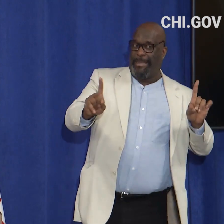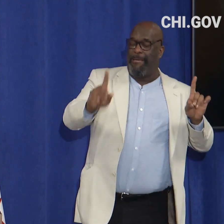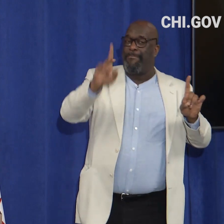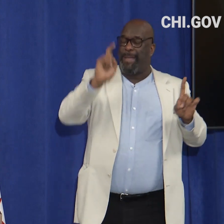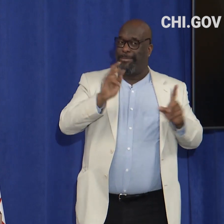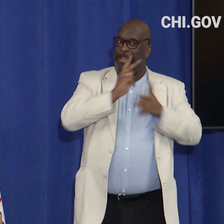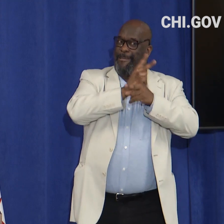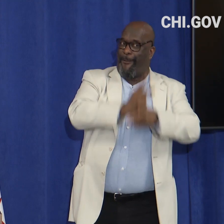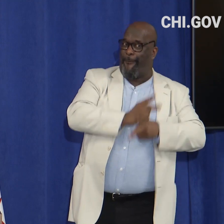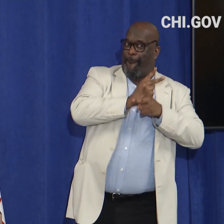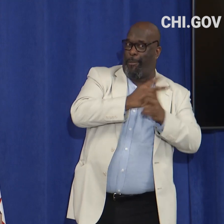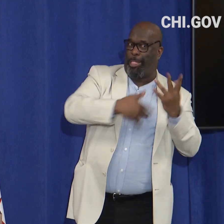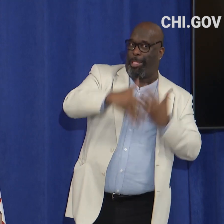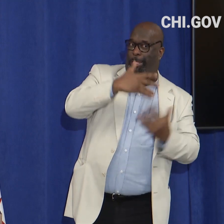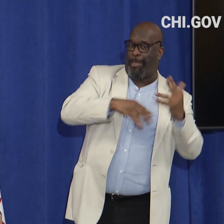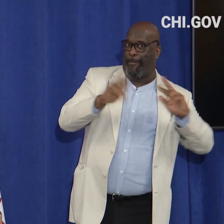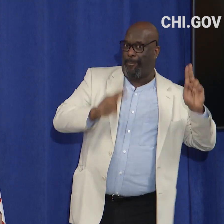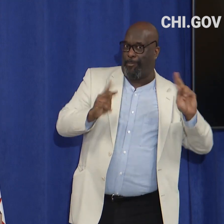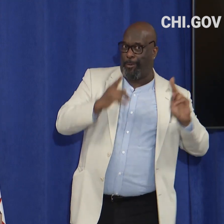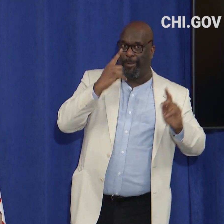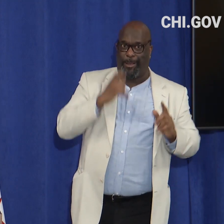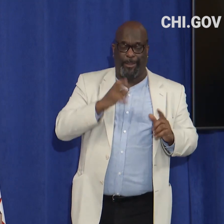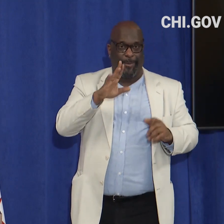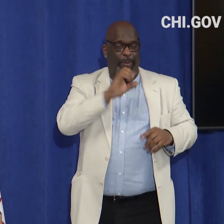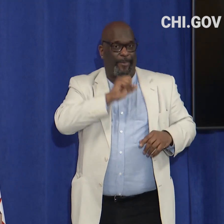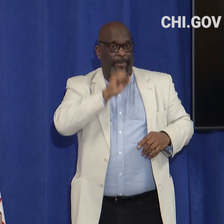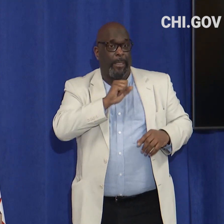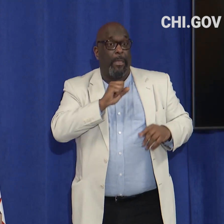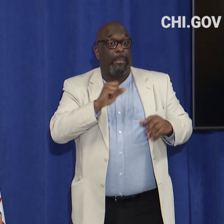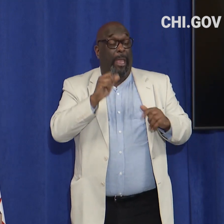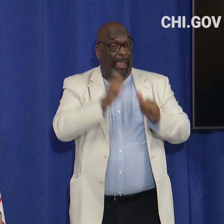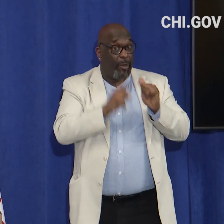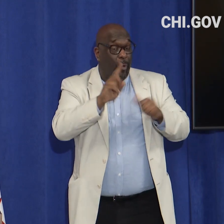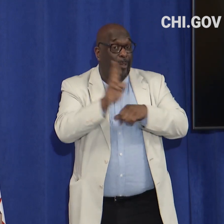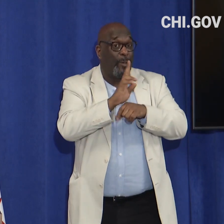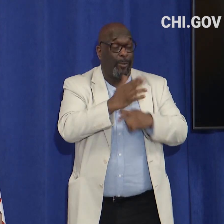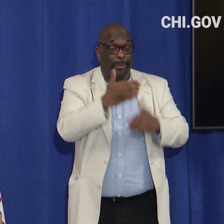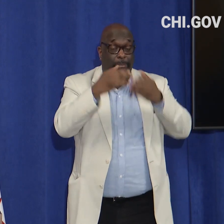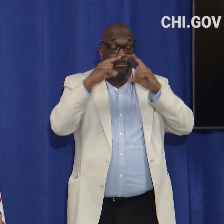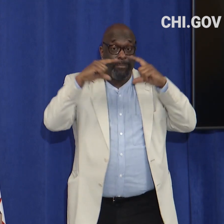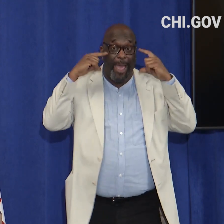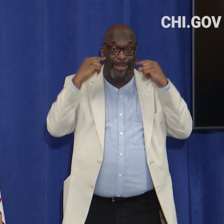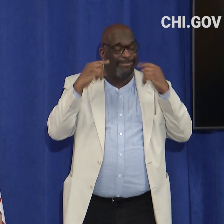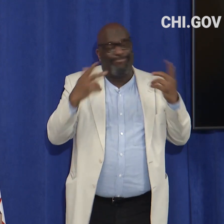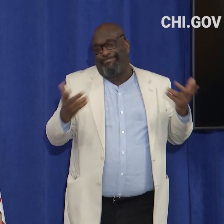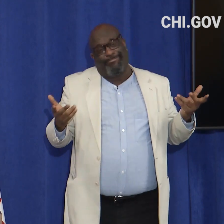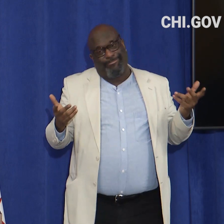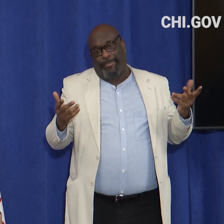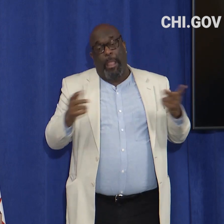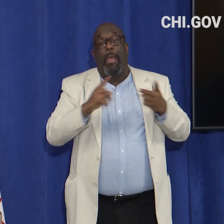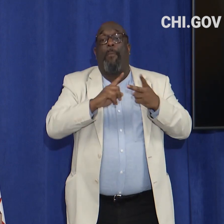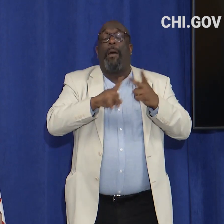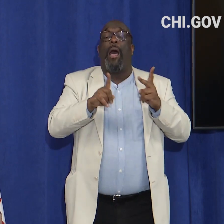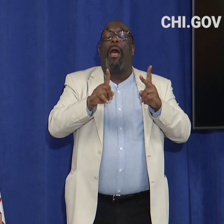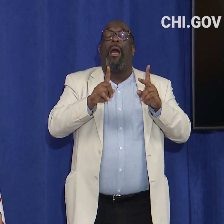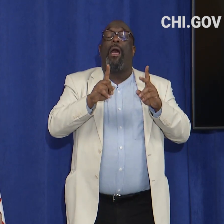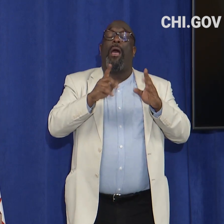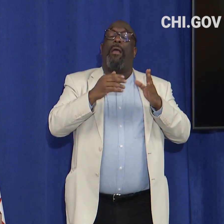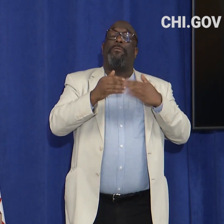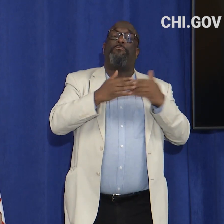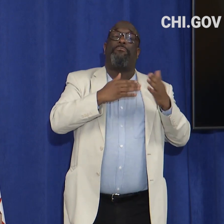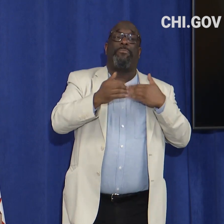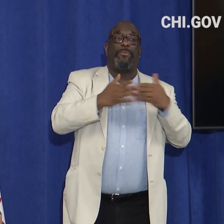extra precautions there. Did everybody that was out there wear a mask? No, they didn't. But in the midst of